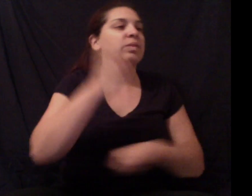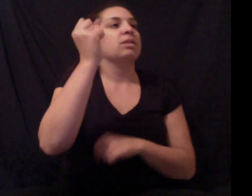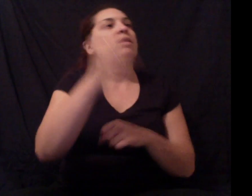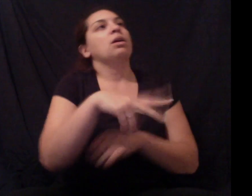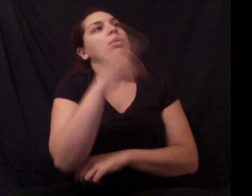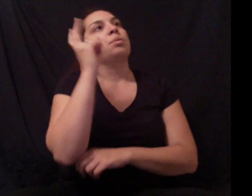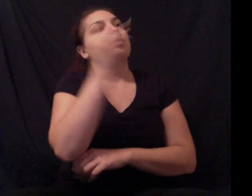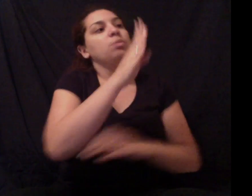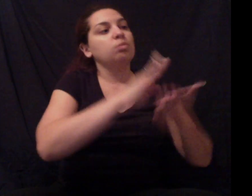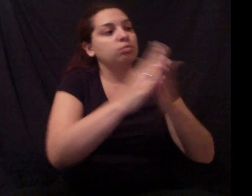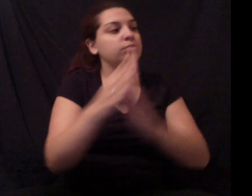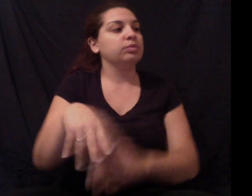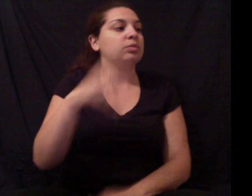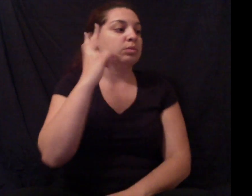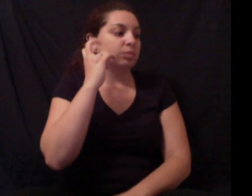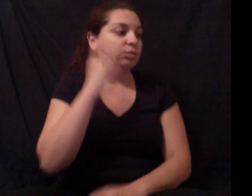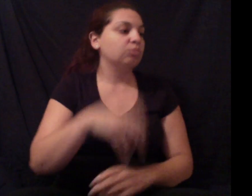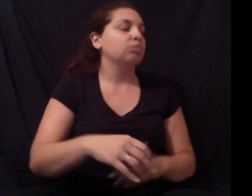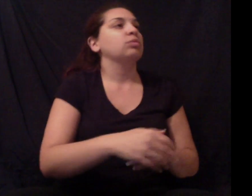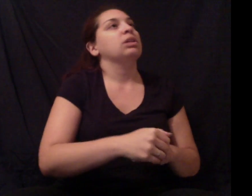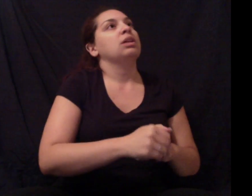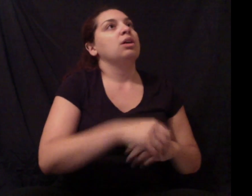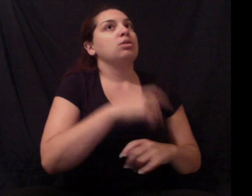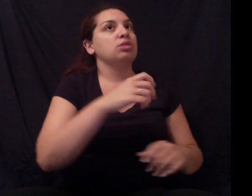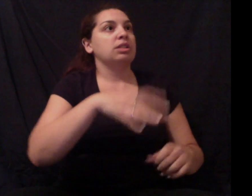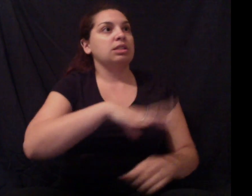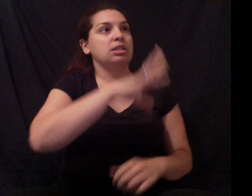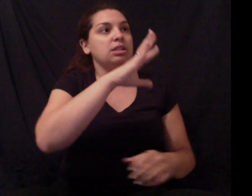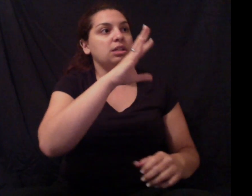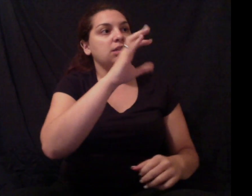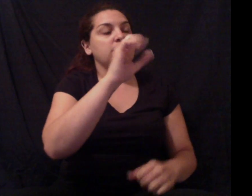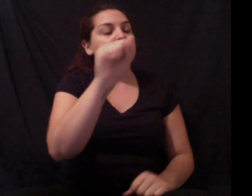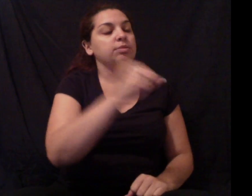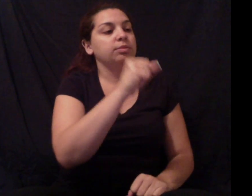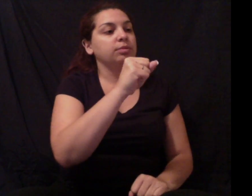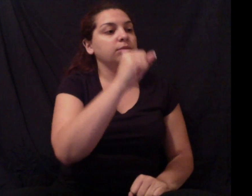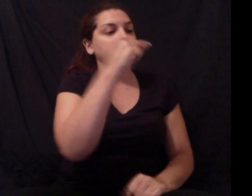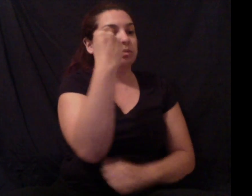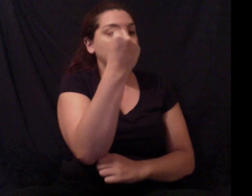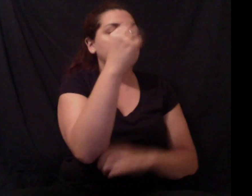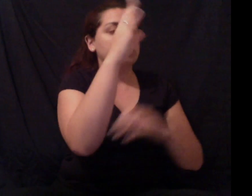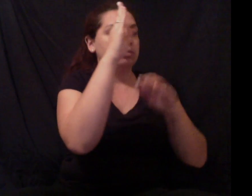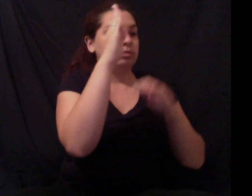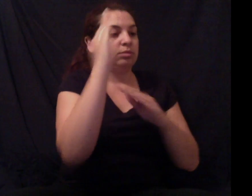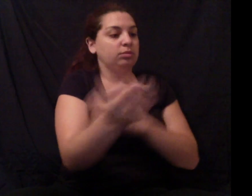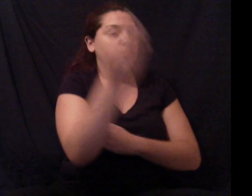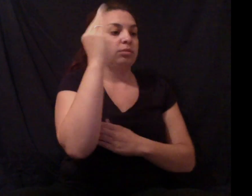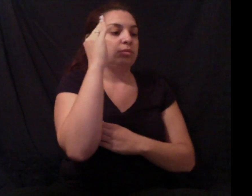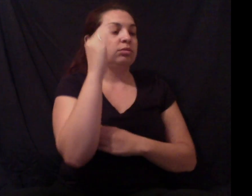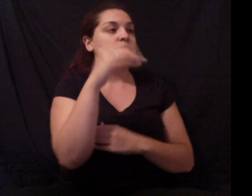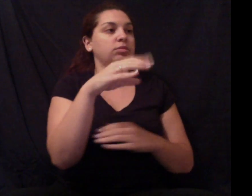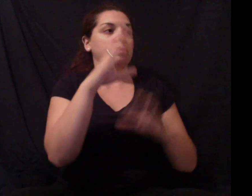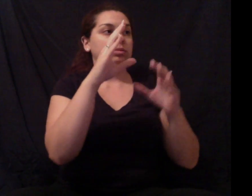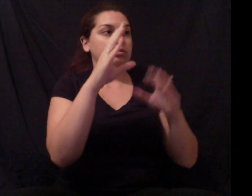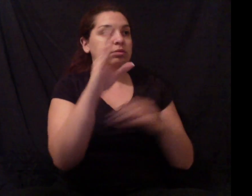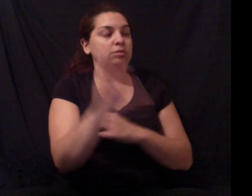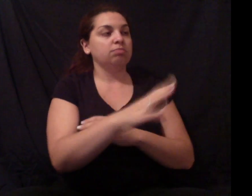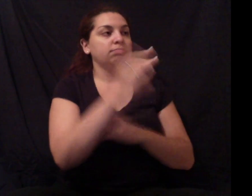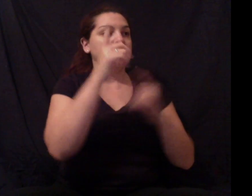listened to music, watched Saturday morning cartoons, play with Legos, all that stuff. But I think the difference was I played a lot more video games